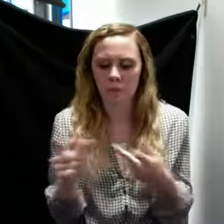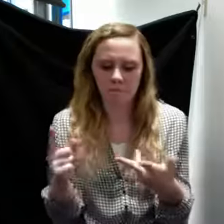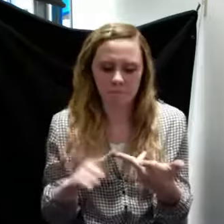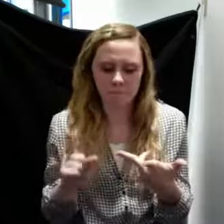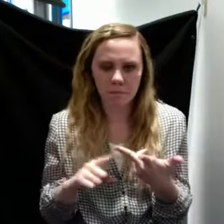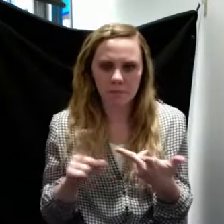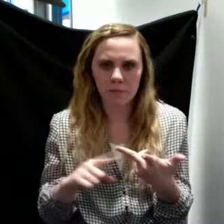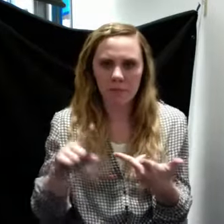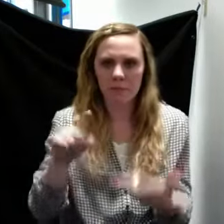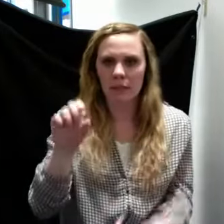Saturated.